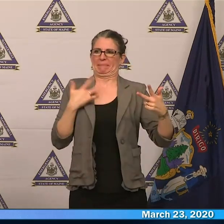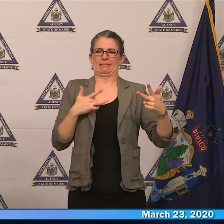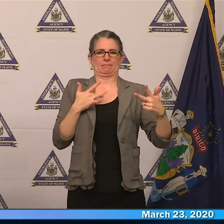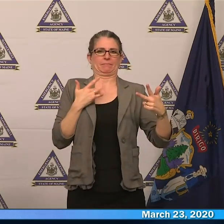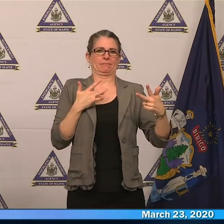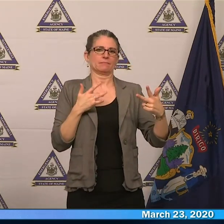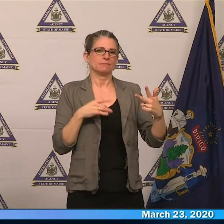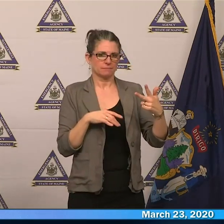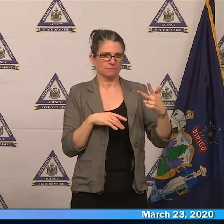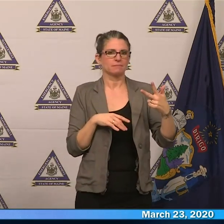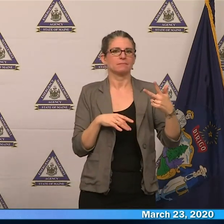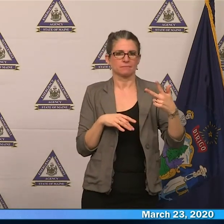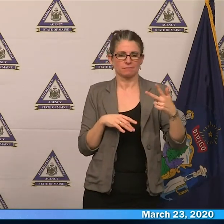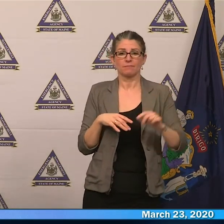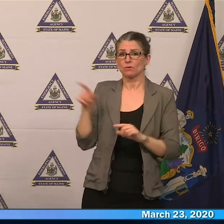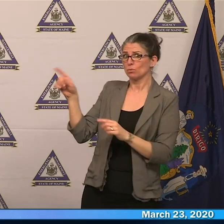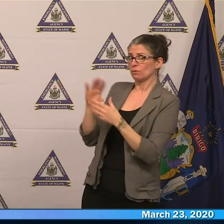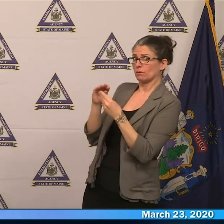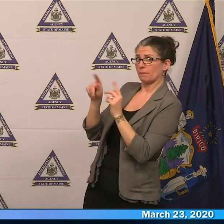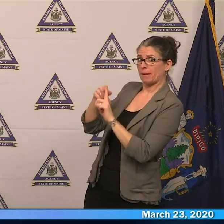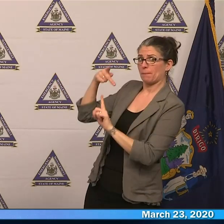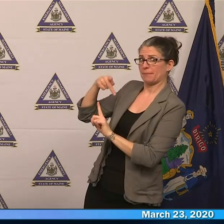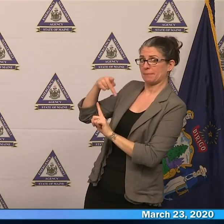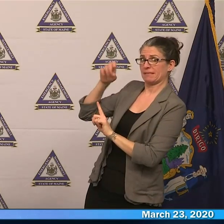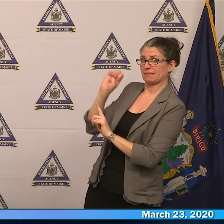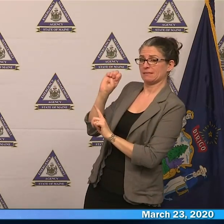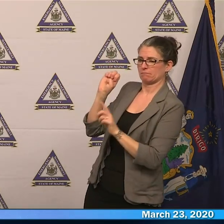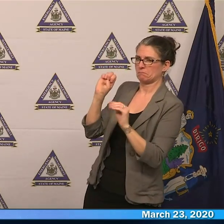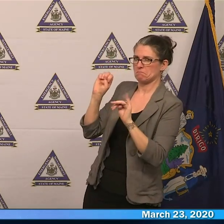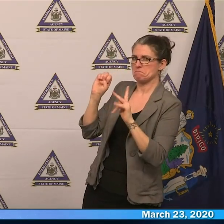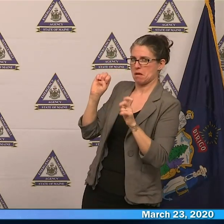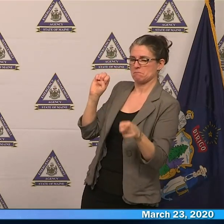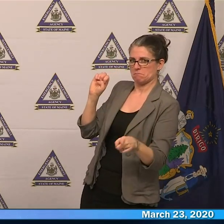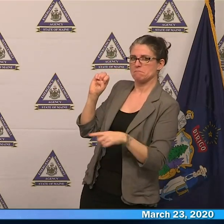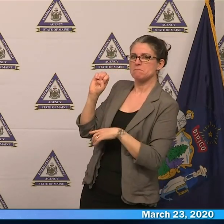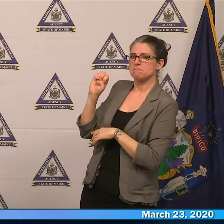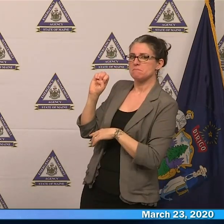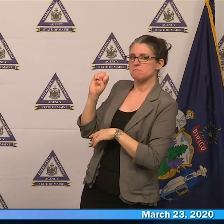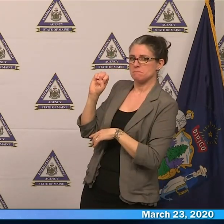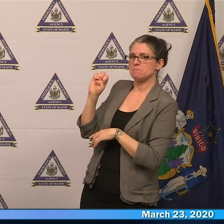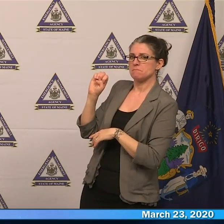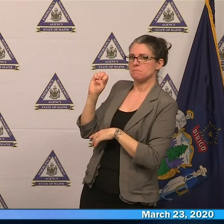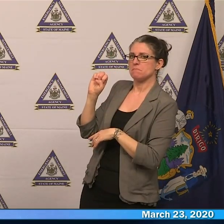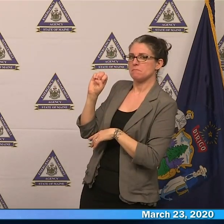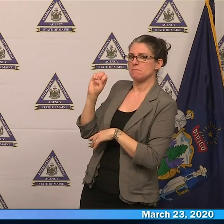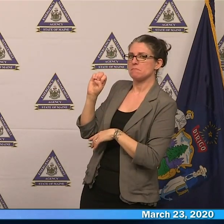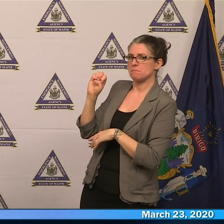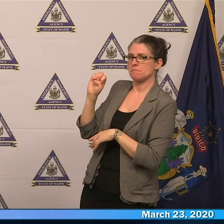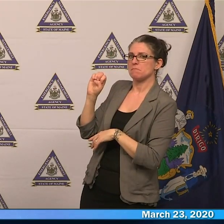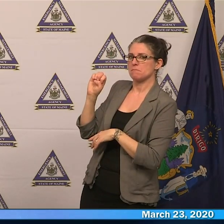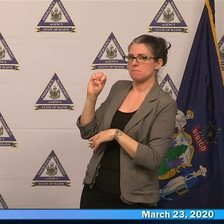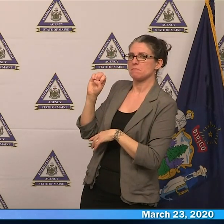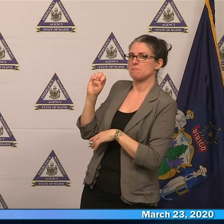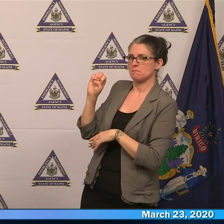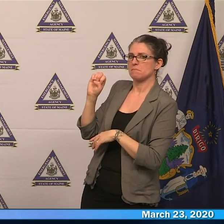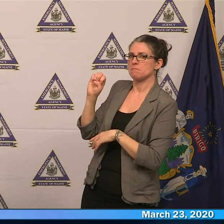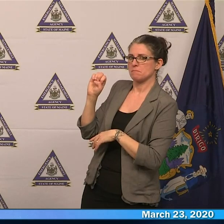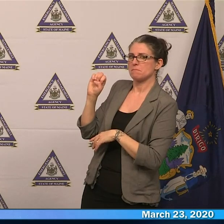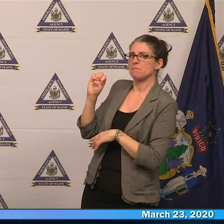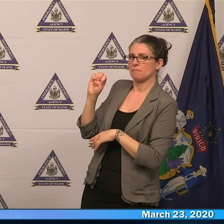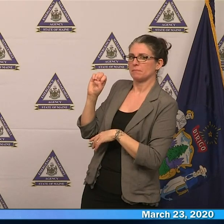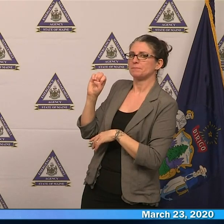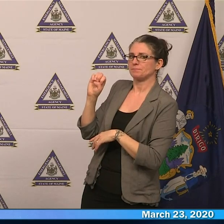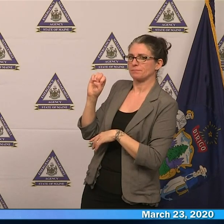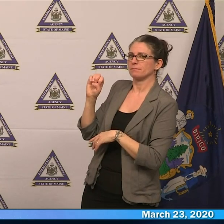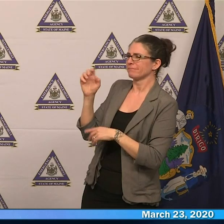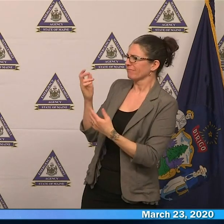sort of how long, wanted to kind of get some context as to how long that will last. And have you noticed any price gouging when it comes to PPE? For